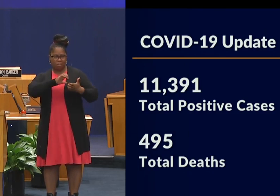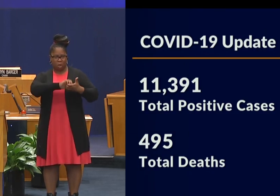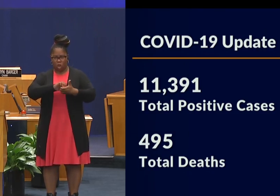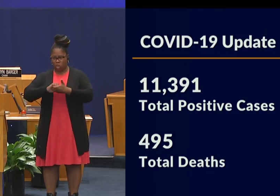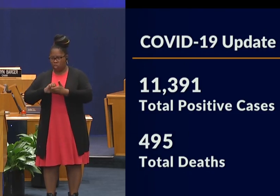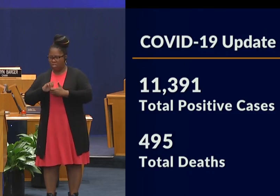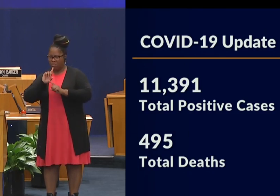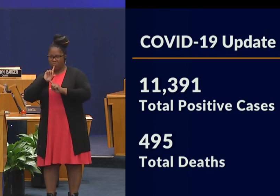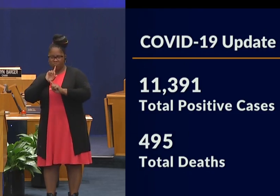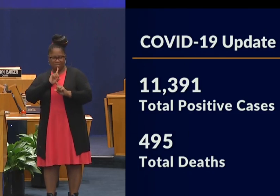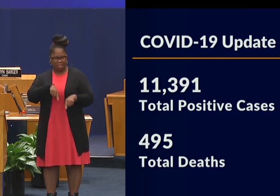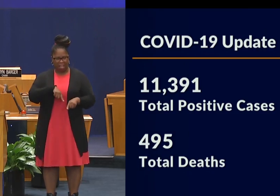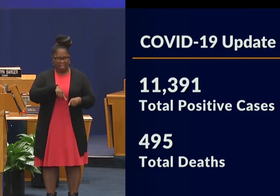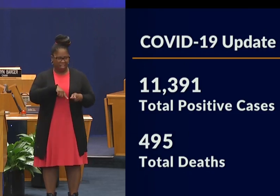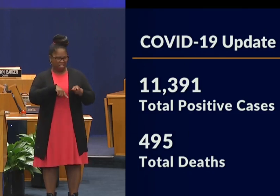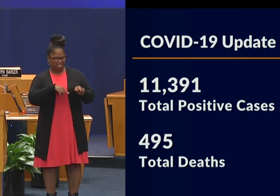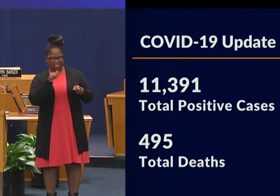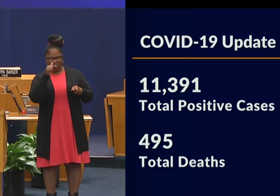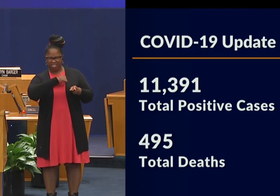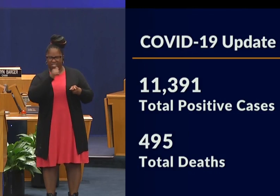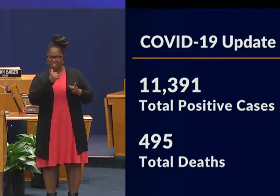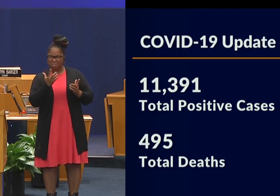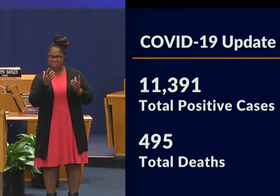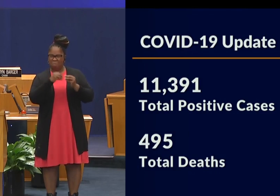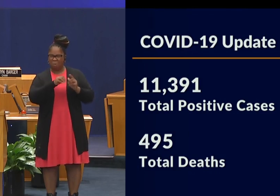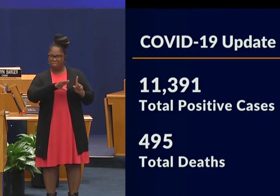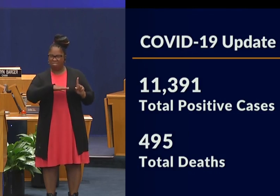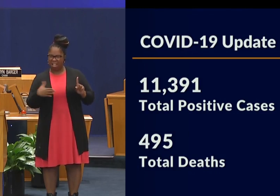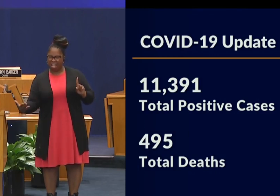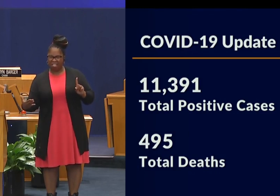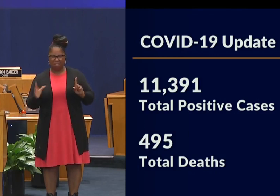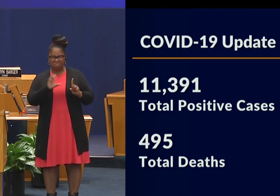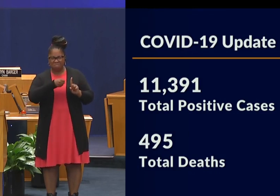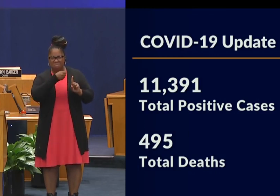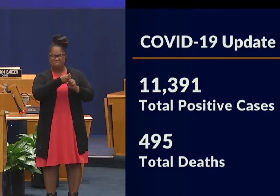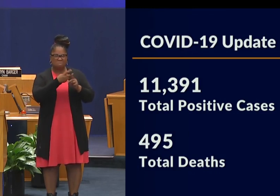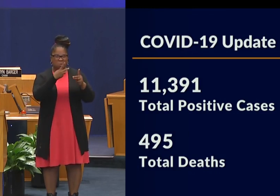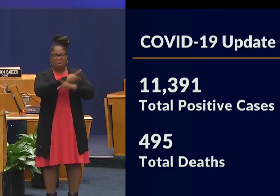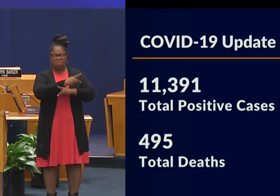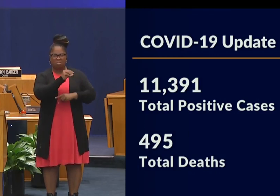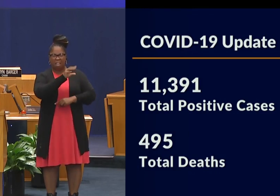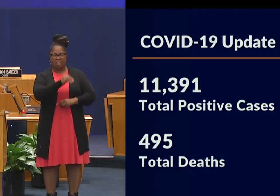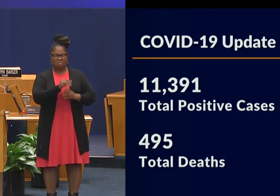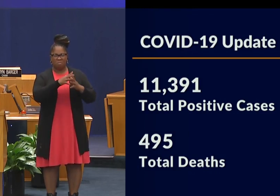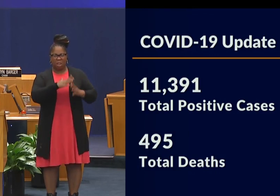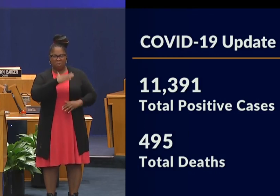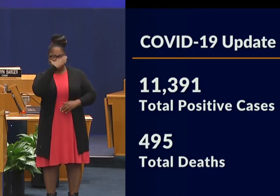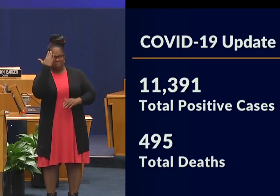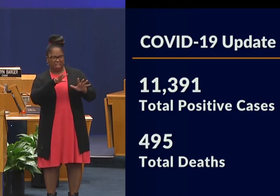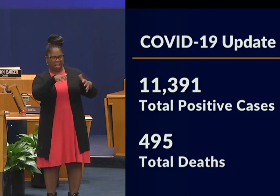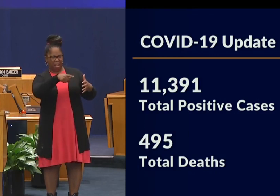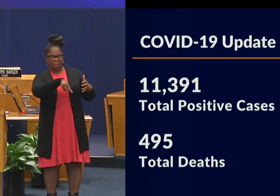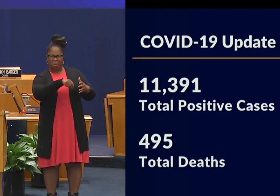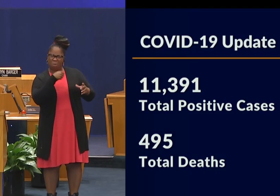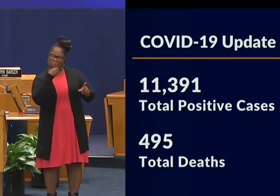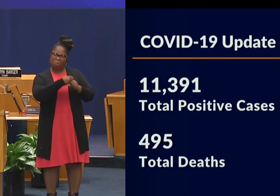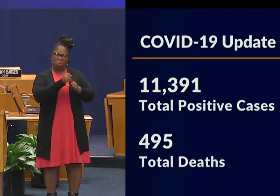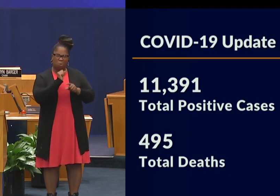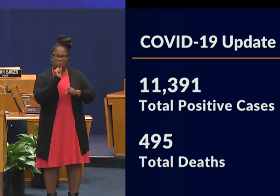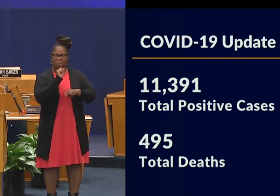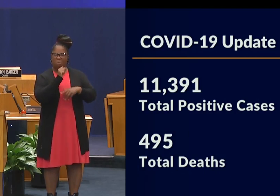the disproportionate number of deaths that we continue to see among African Americans, and also tracking information for